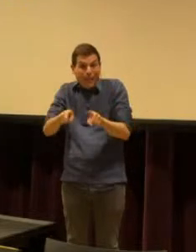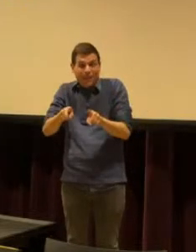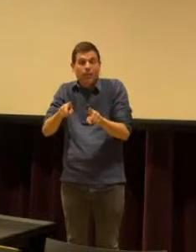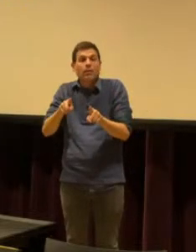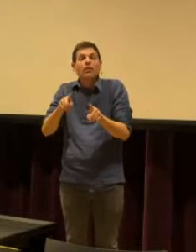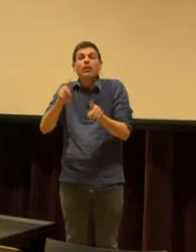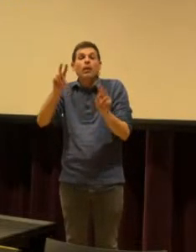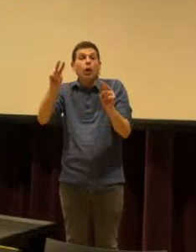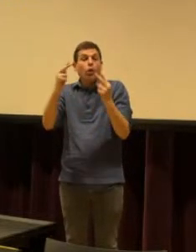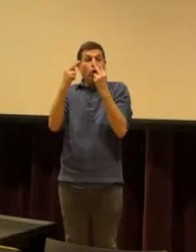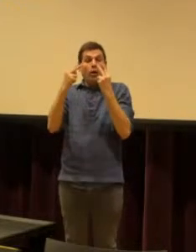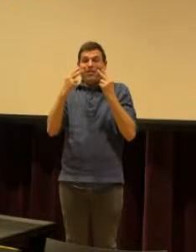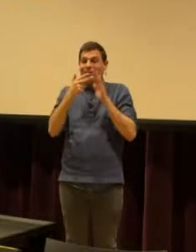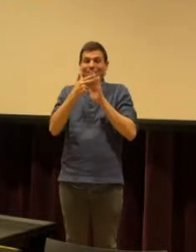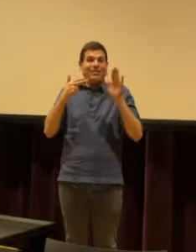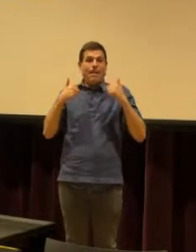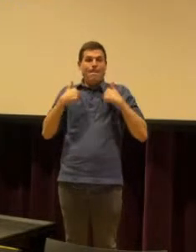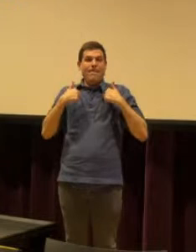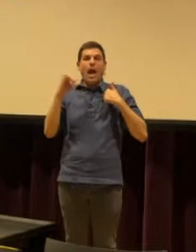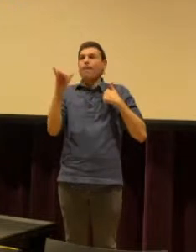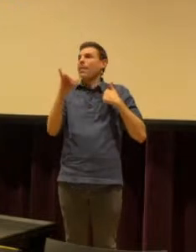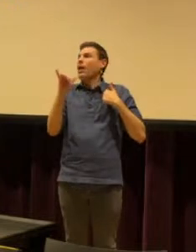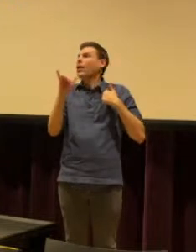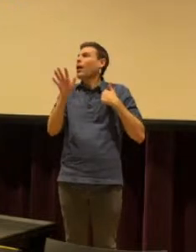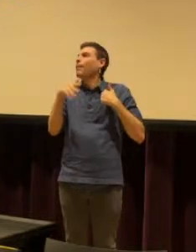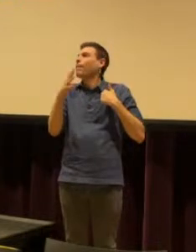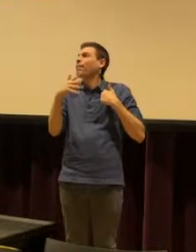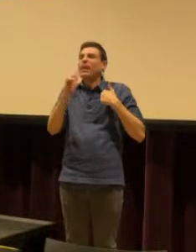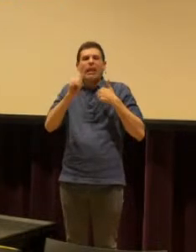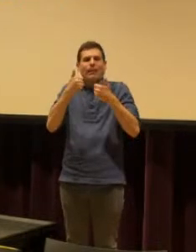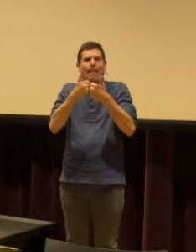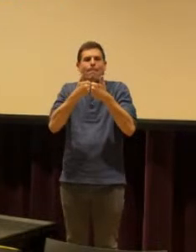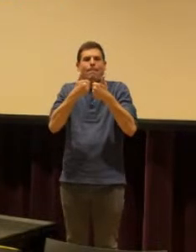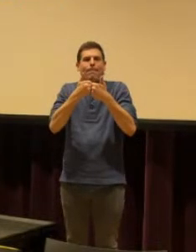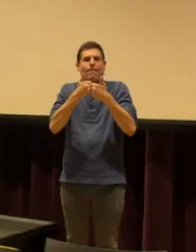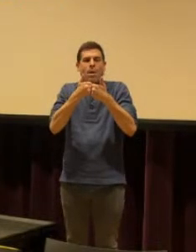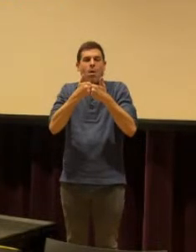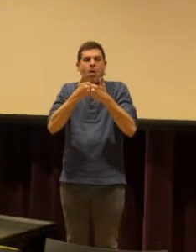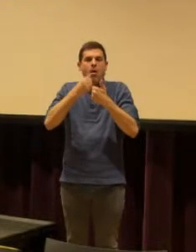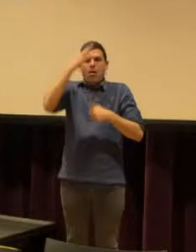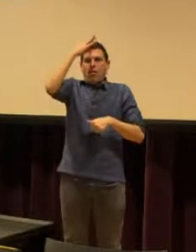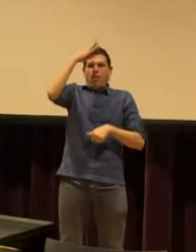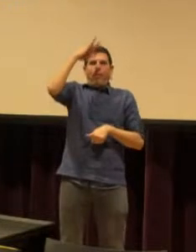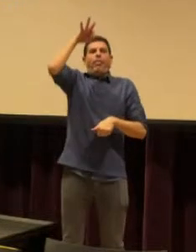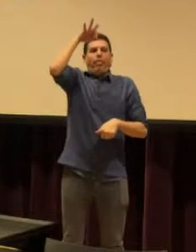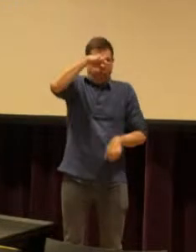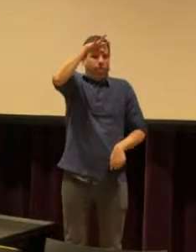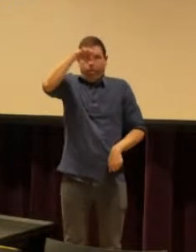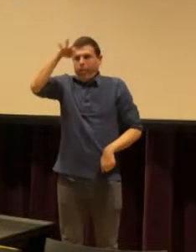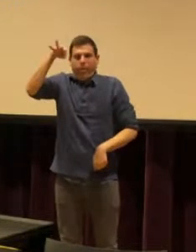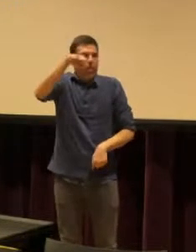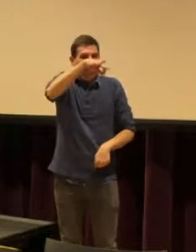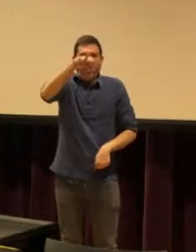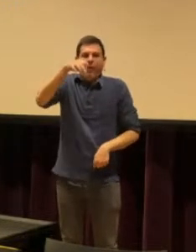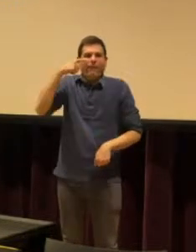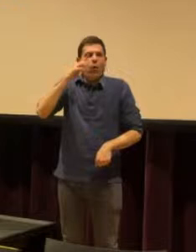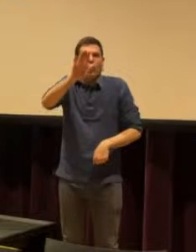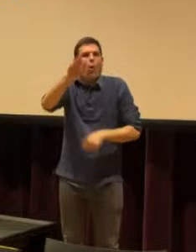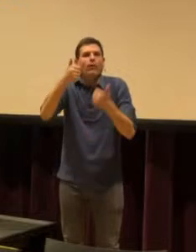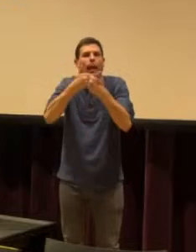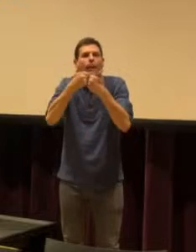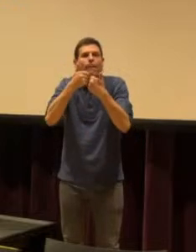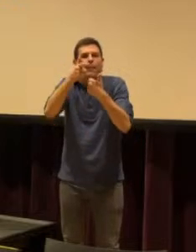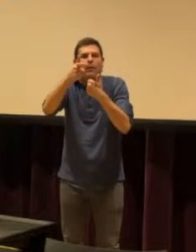almost like the figurines on a game board, just iconography for movements